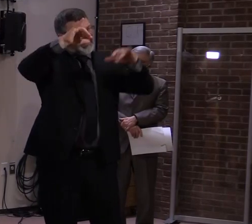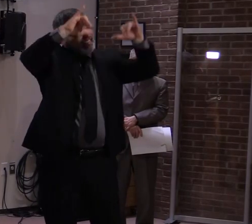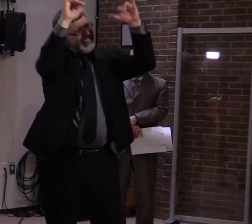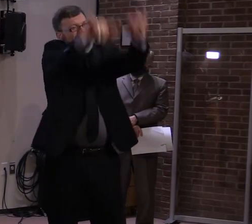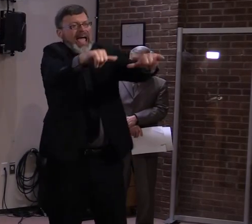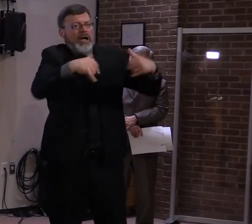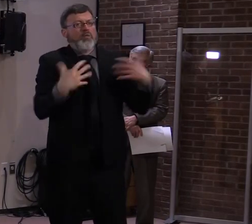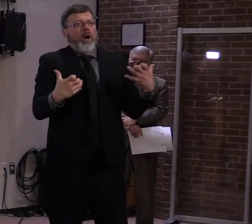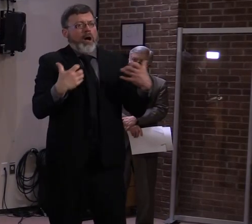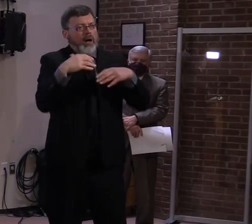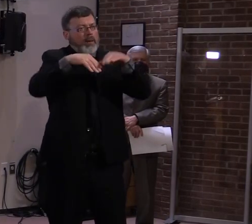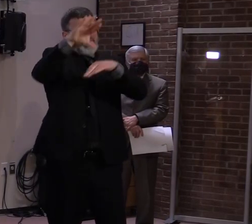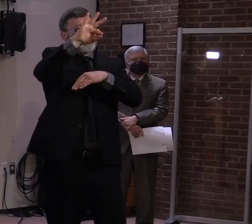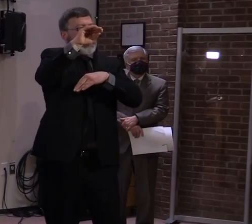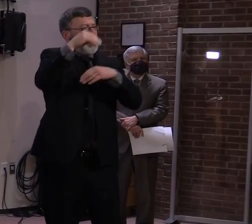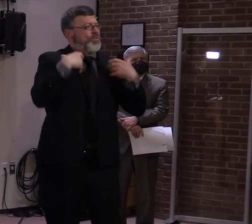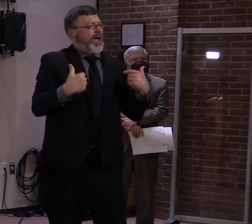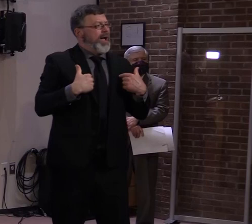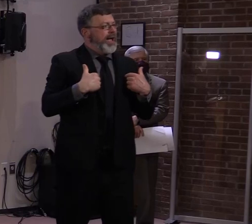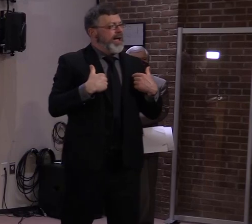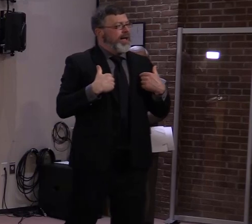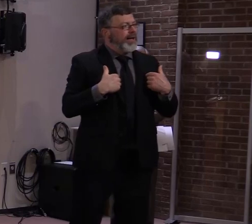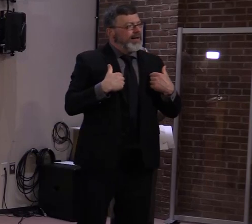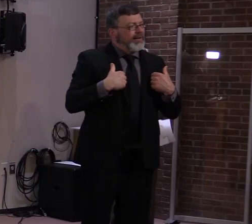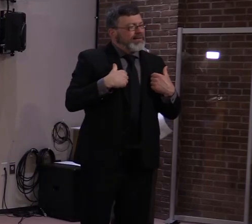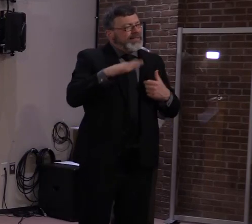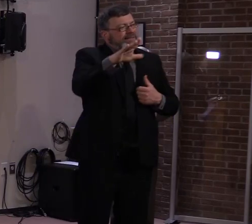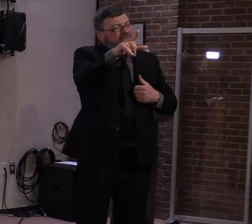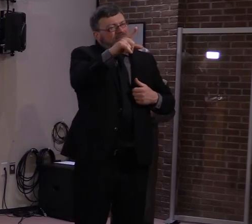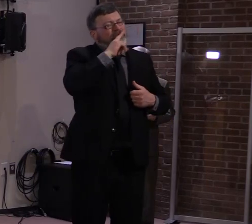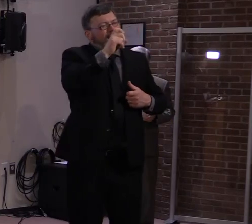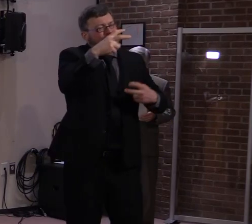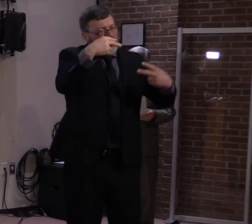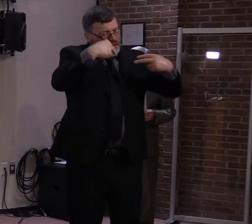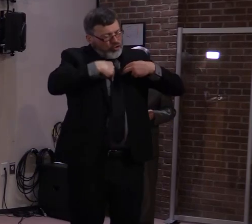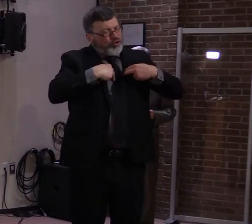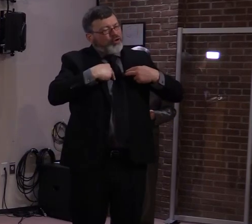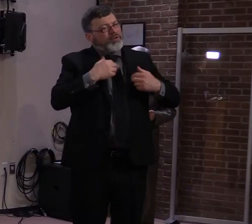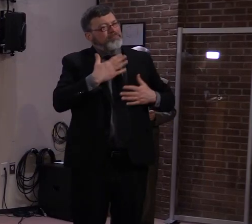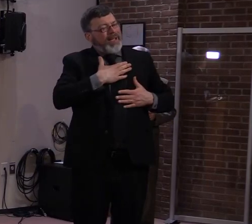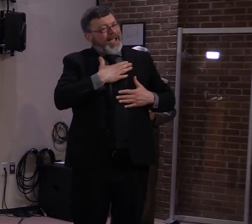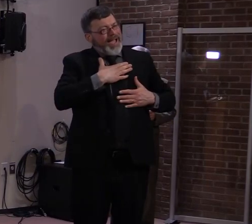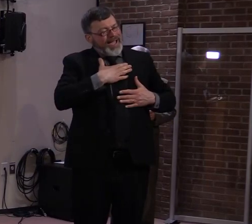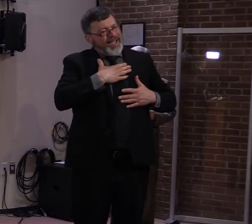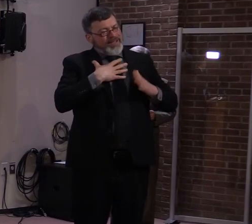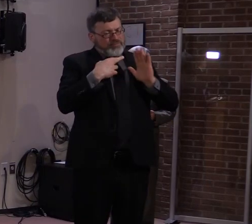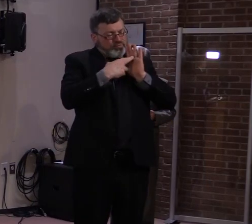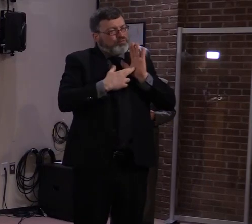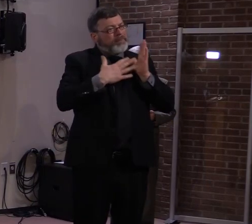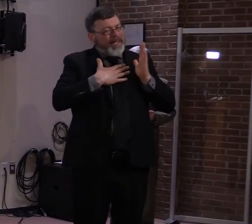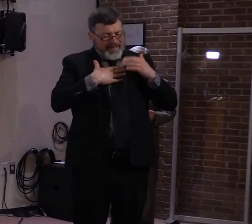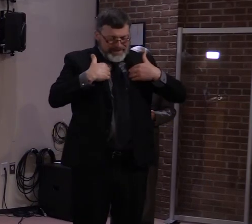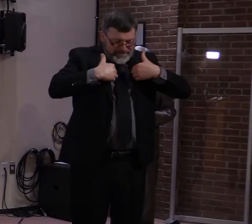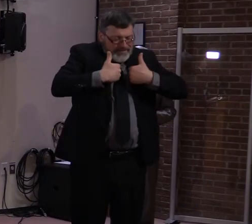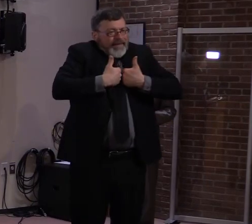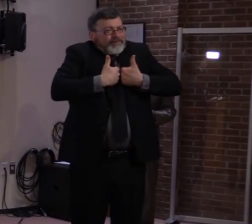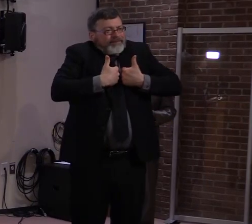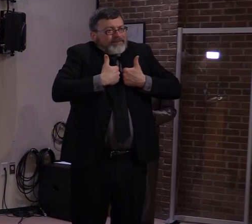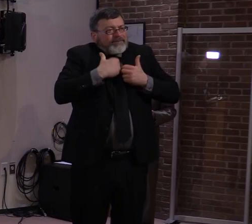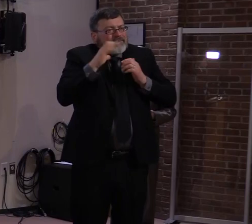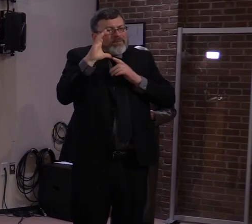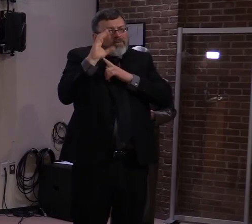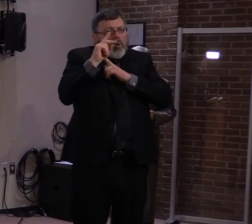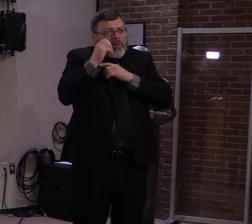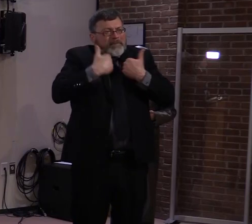should be doing for your state and country, stepping up to do the right thing. I think about all those who serve their